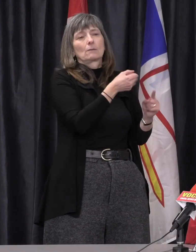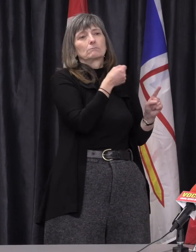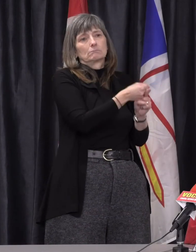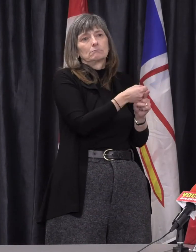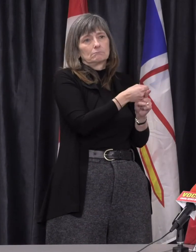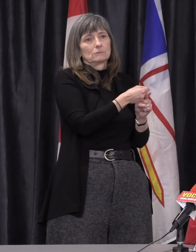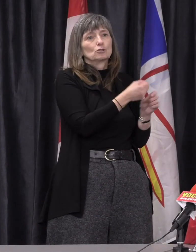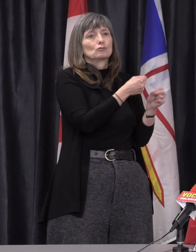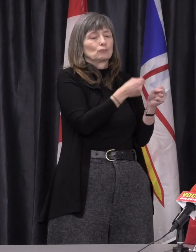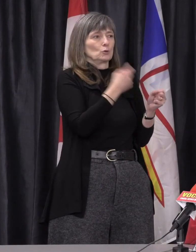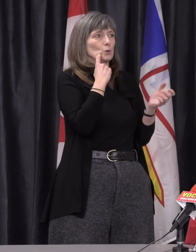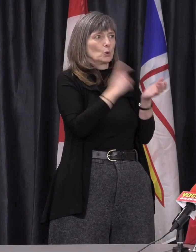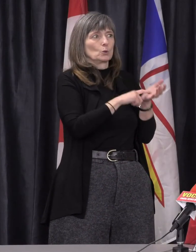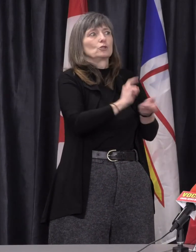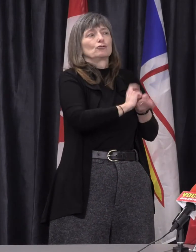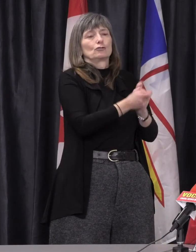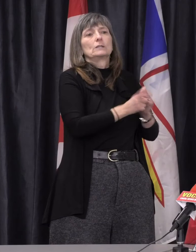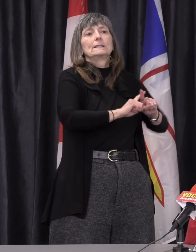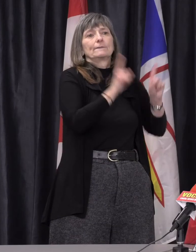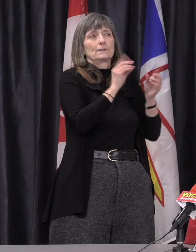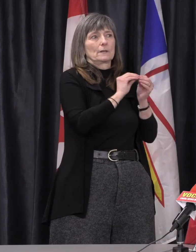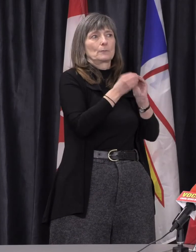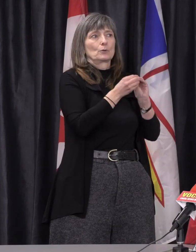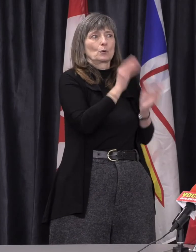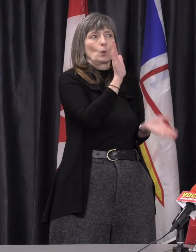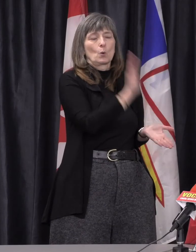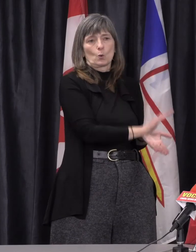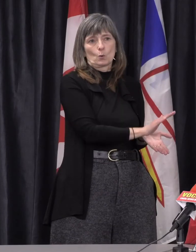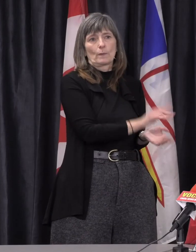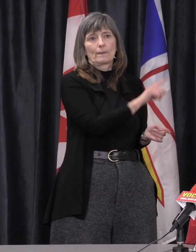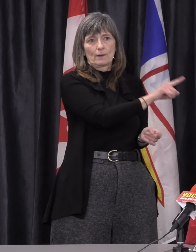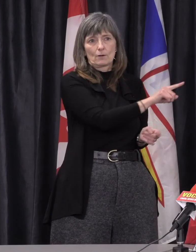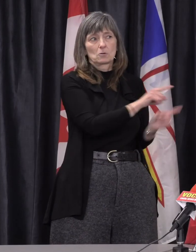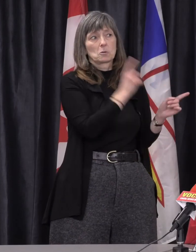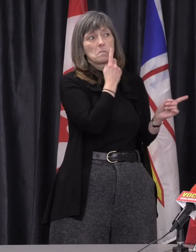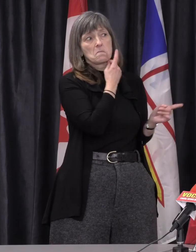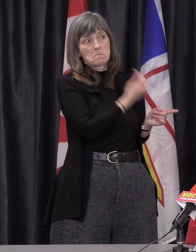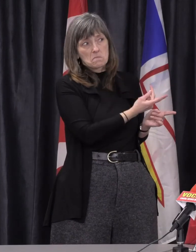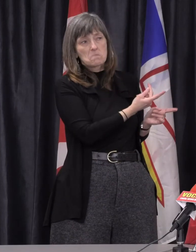those right now. And I think we've learned that